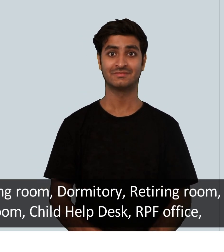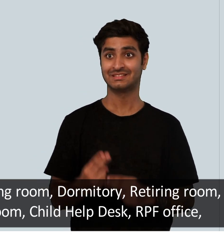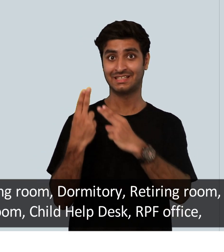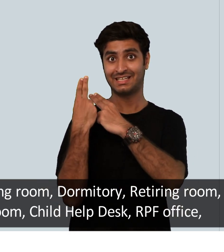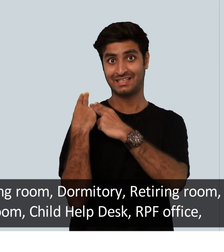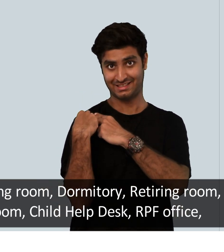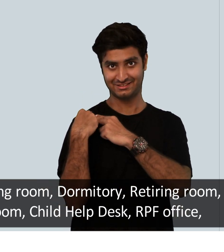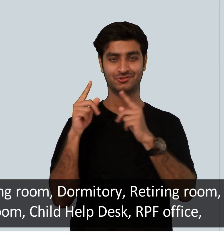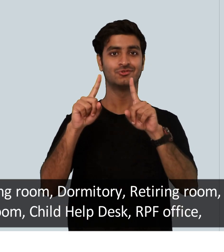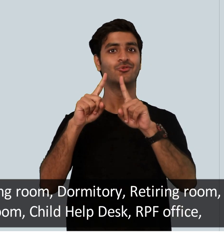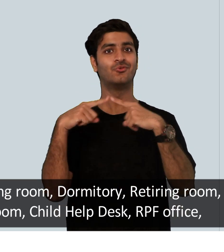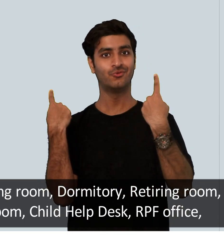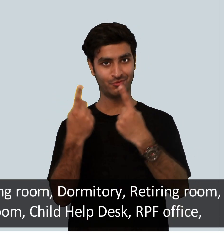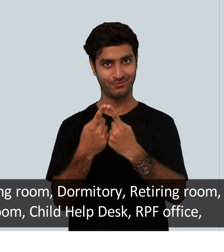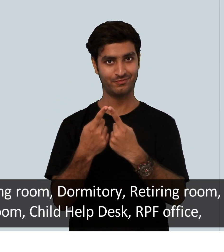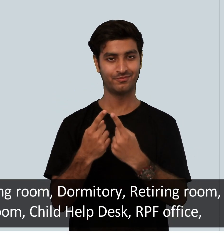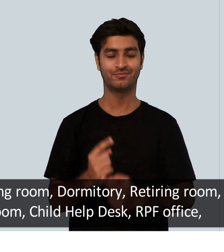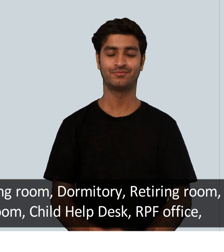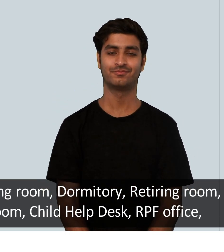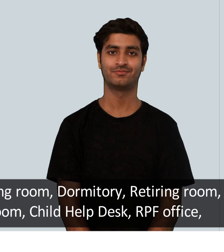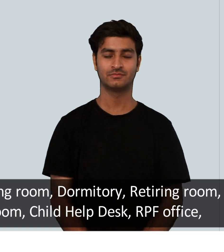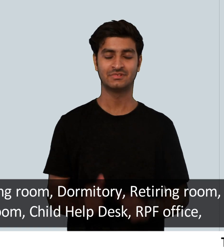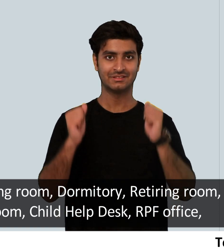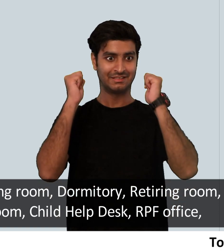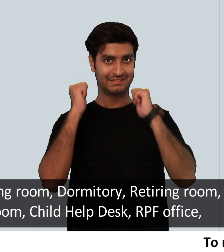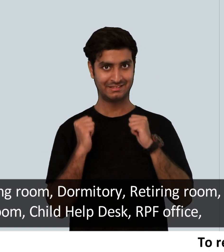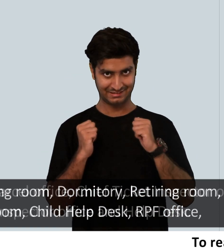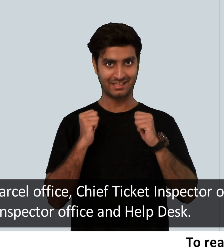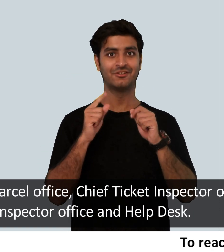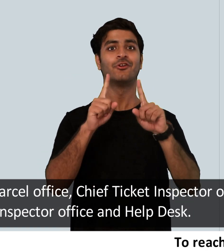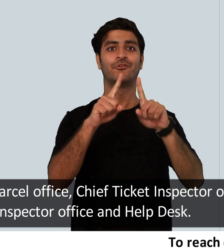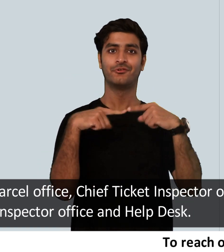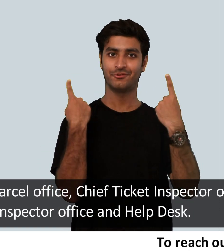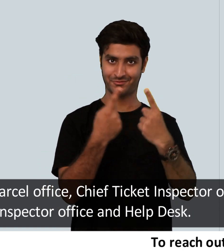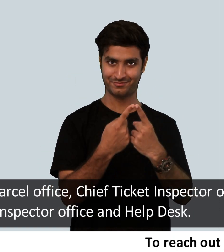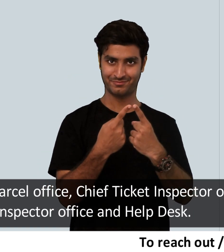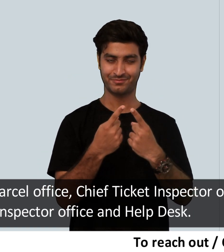office, chief health inspector office and help desk.